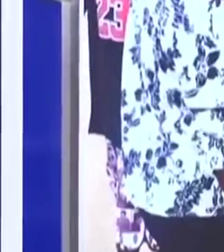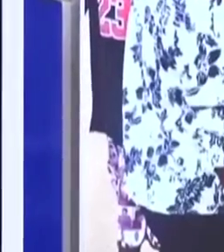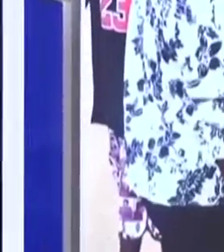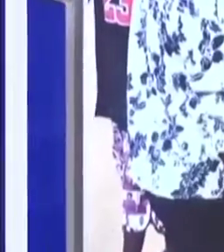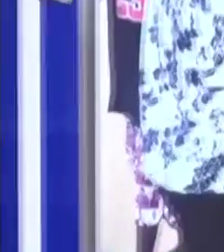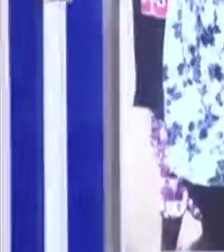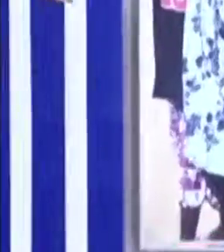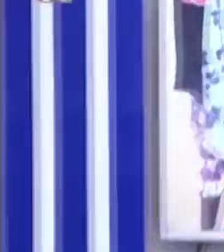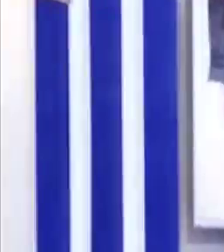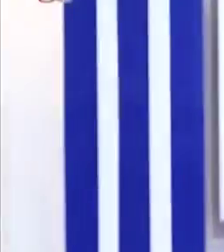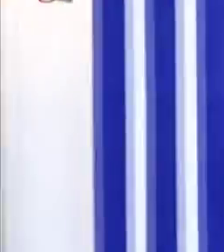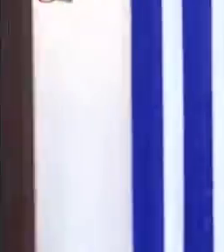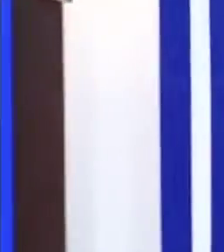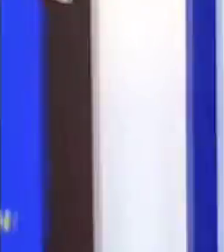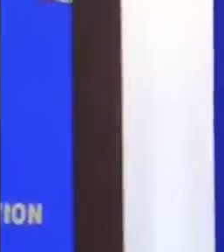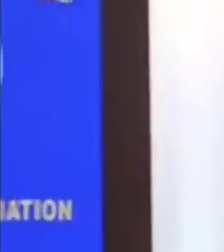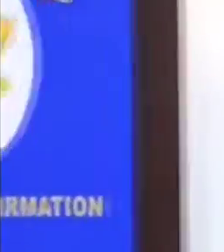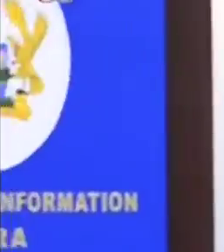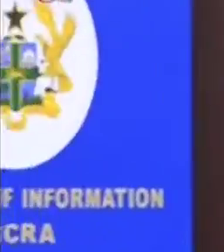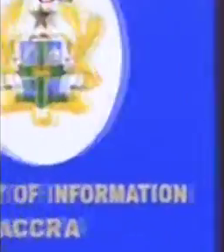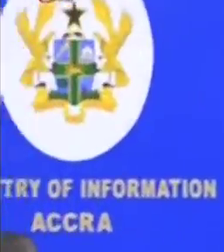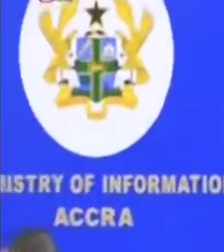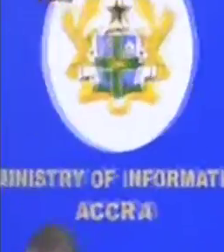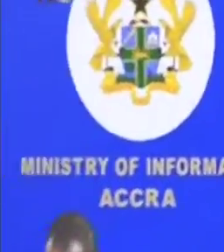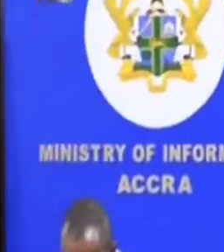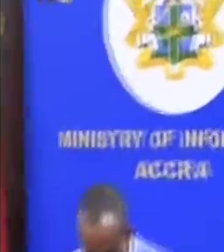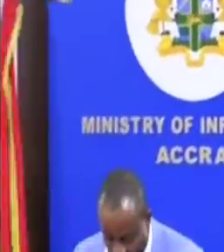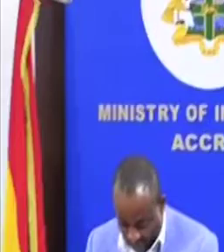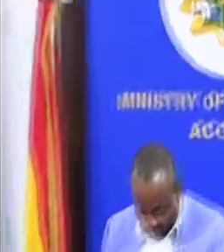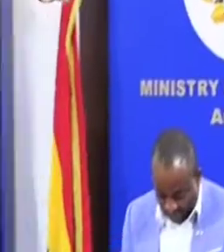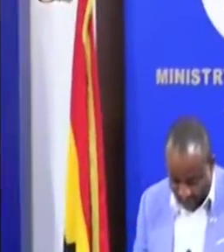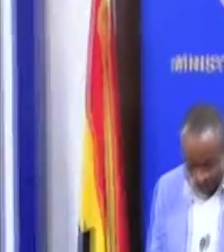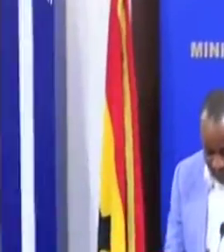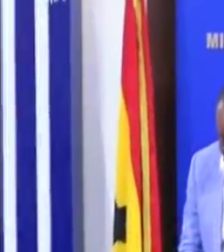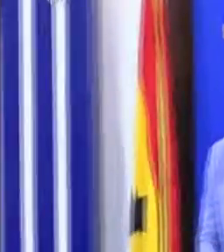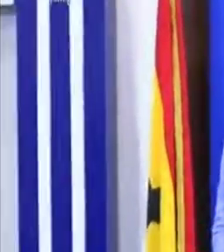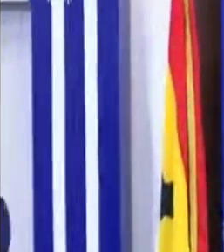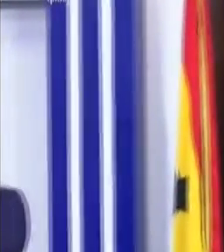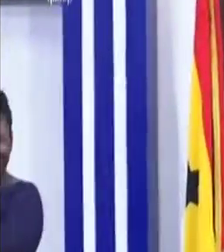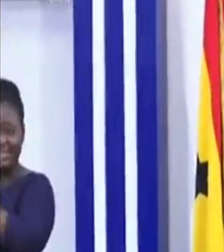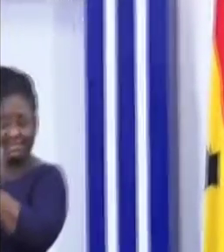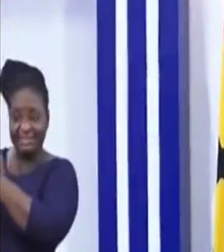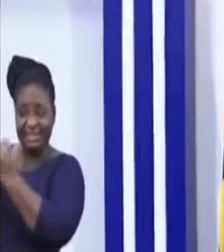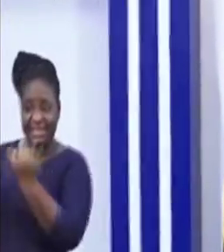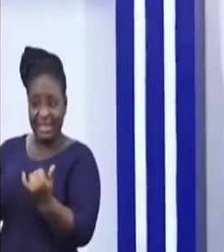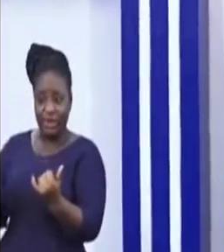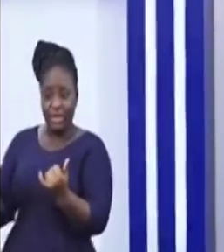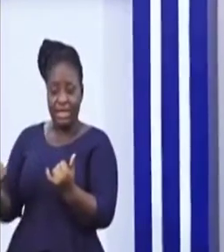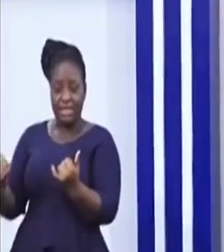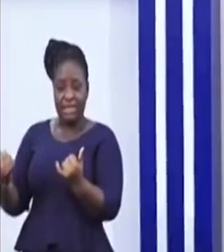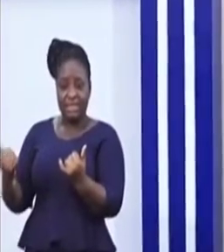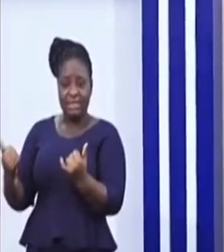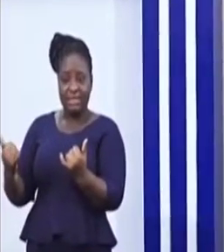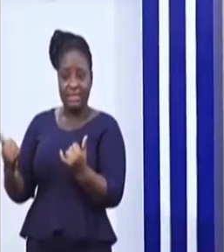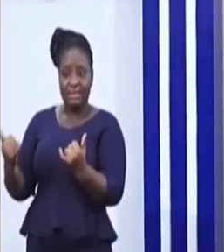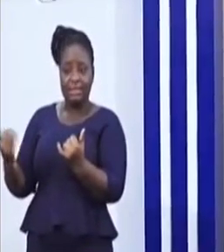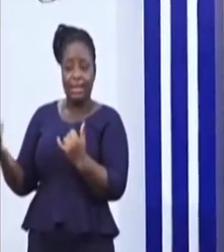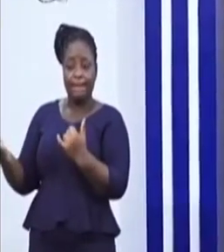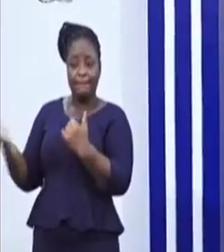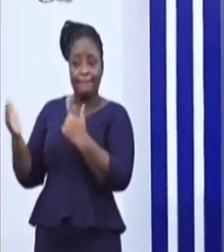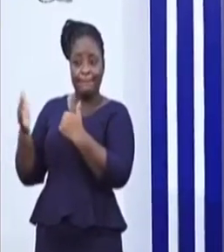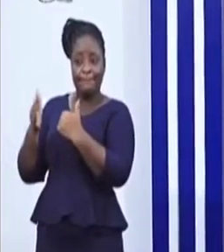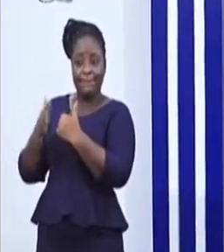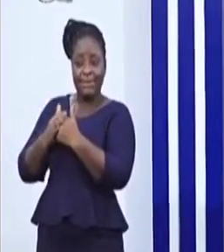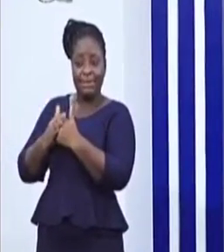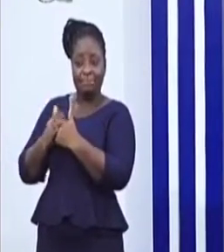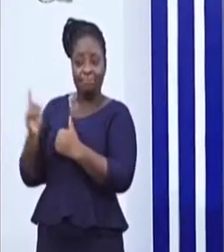ladies and gentlemen, the gentleman in your shot, the one before this, the DIO of one of our districts, on his way back from one of